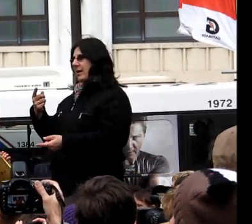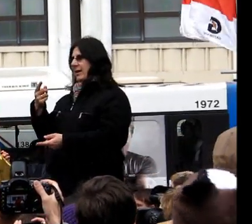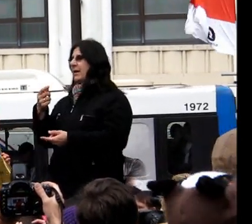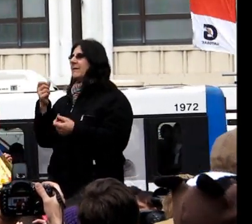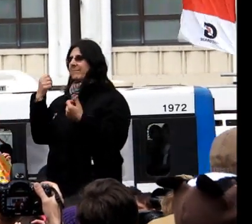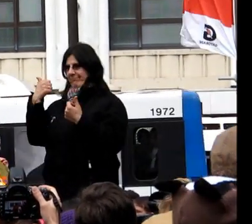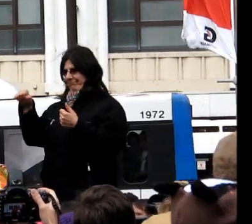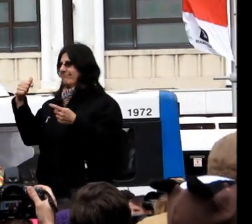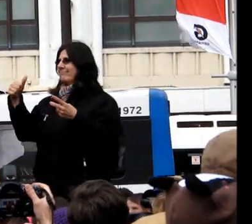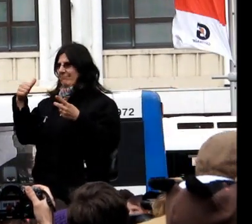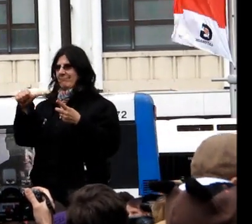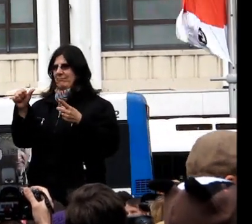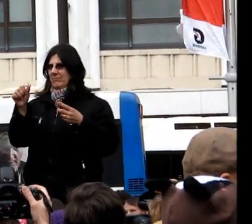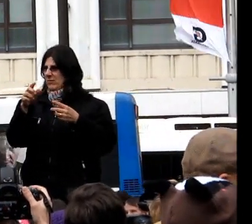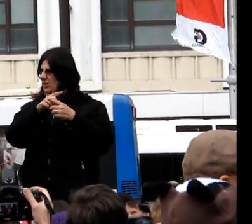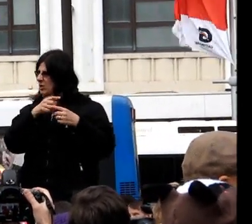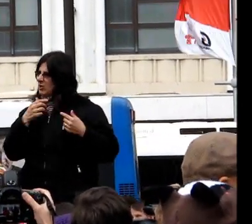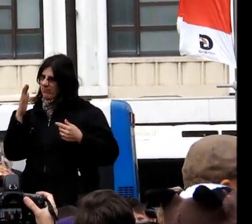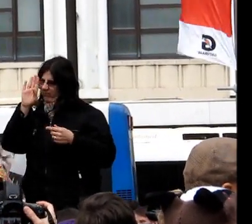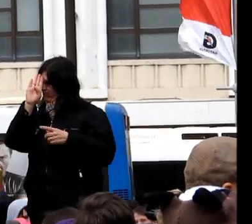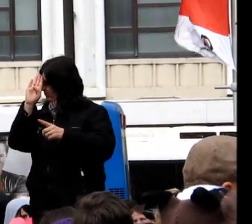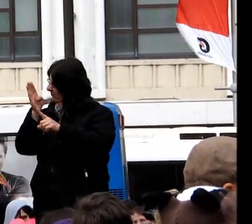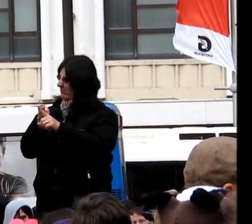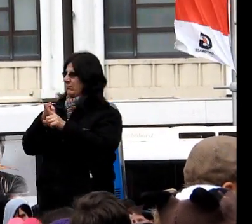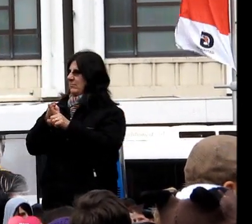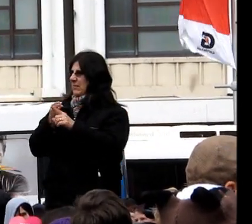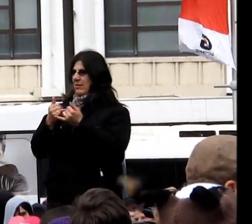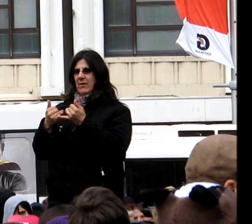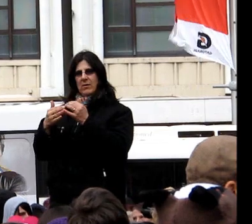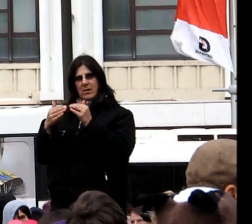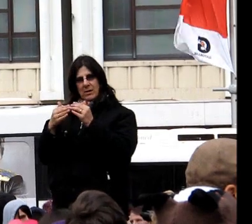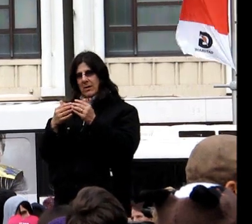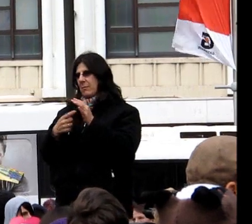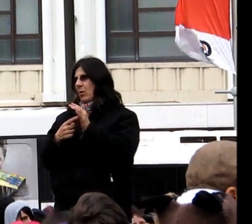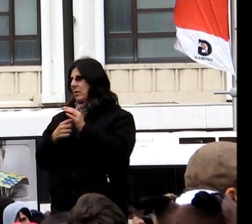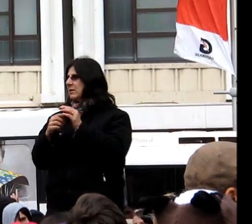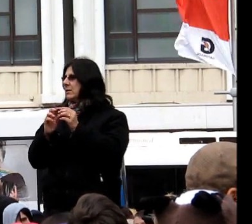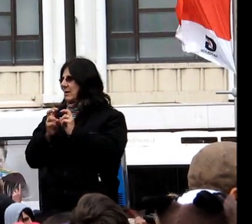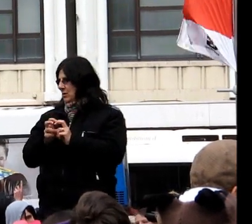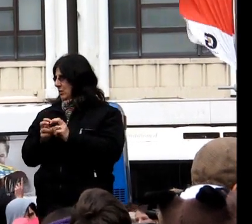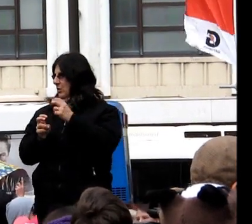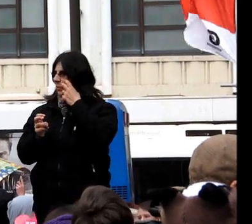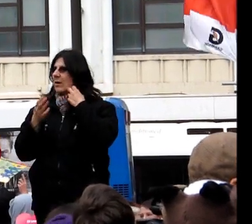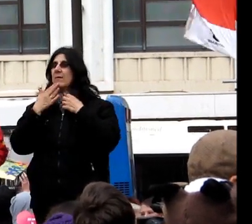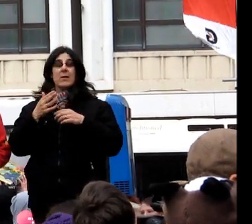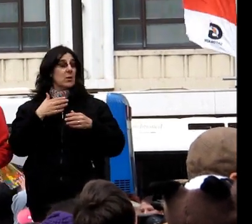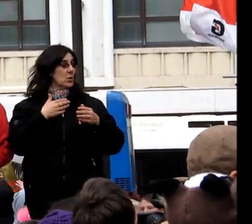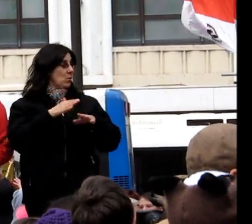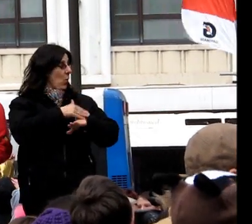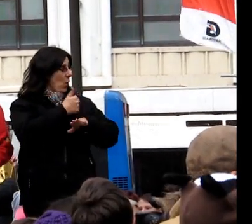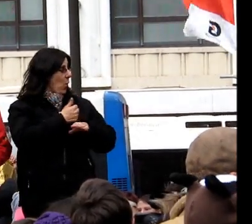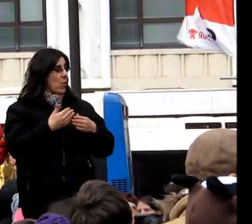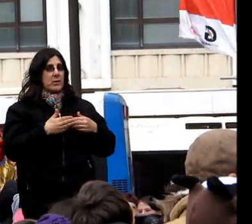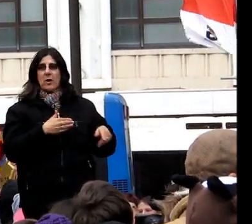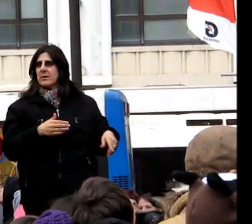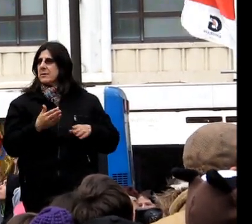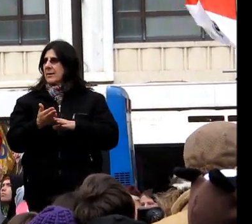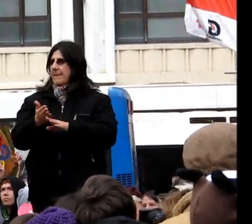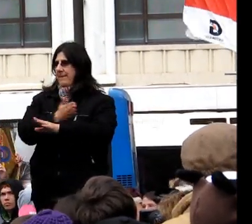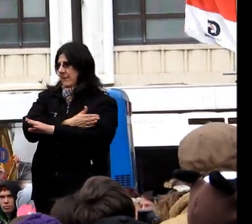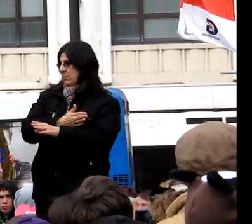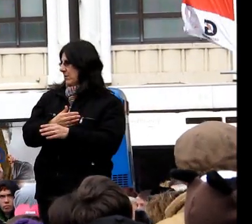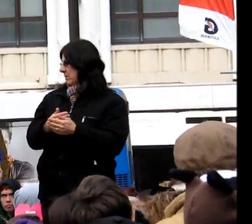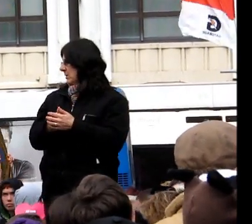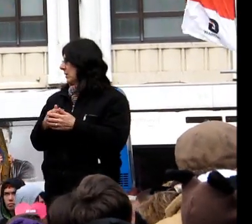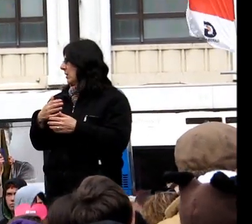the passion that people feel for this very important issue. I'd like to thank the organisers of the rally and the previous speakers.